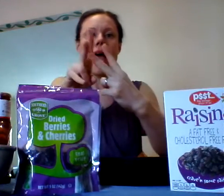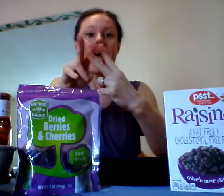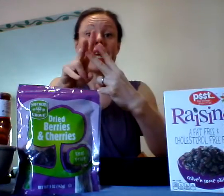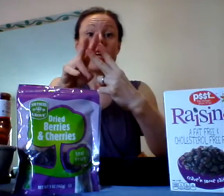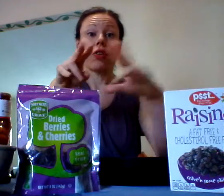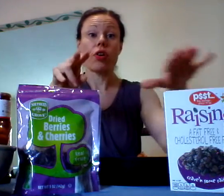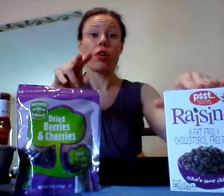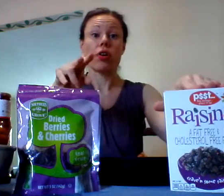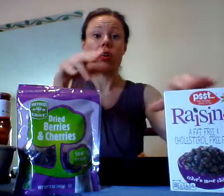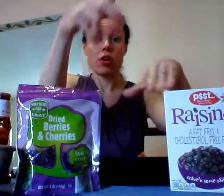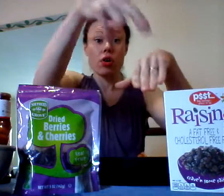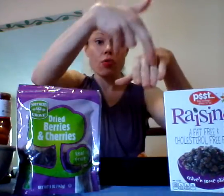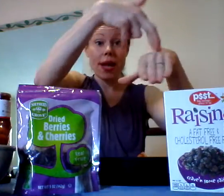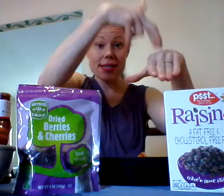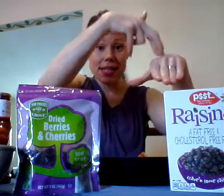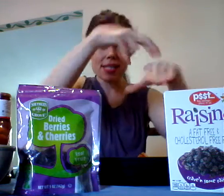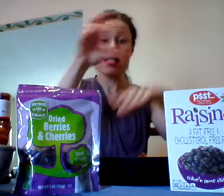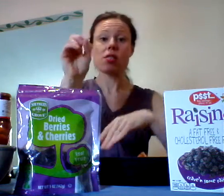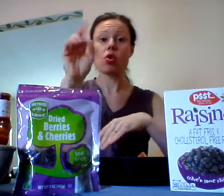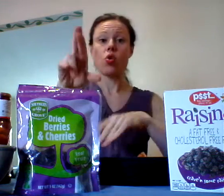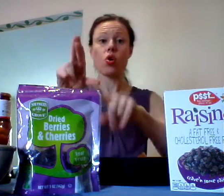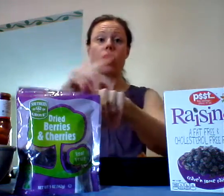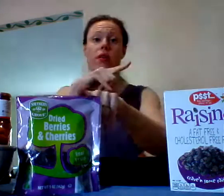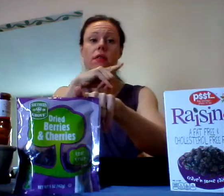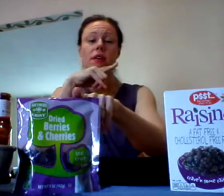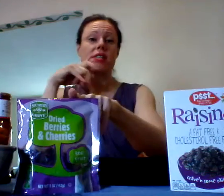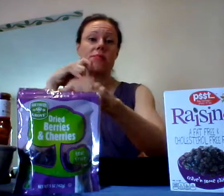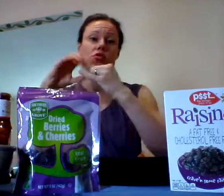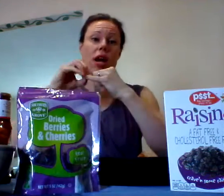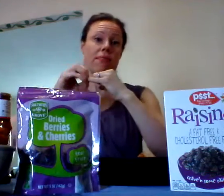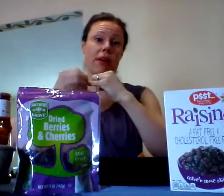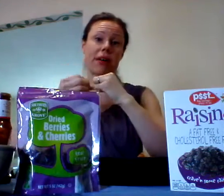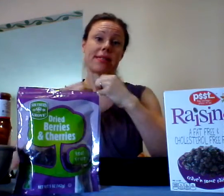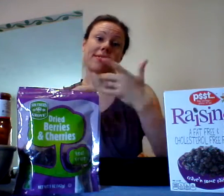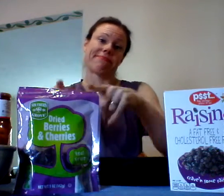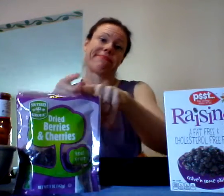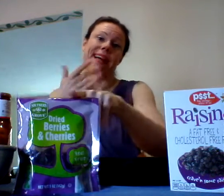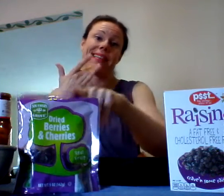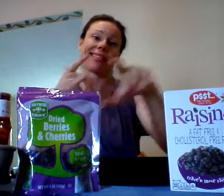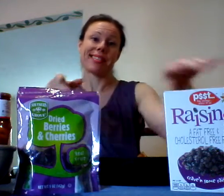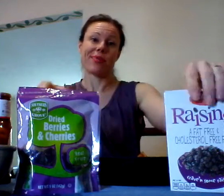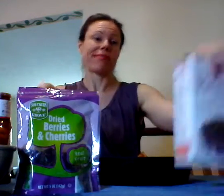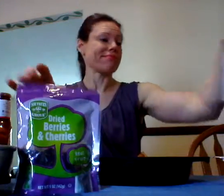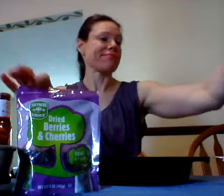And either raisins or some dried berries. I like this one.